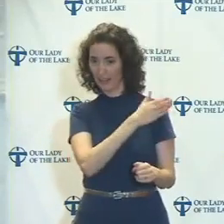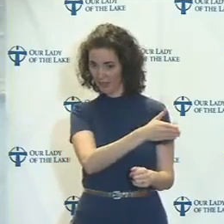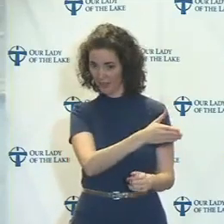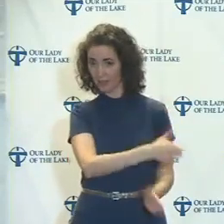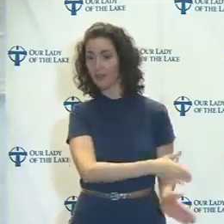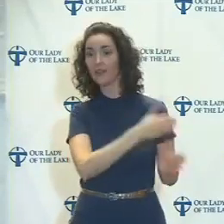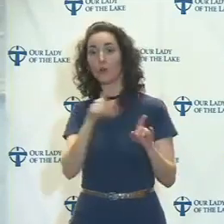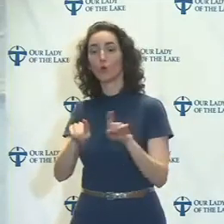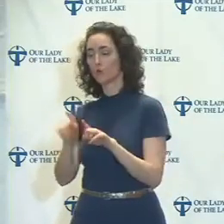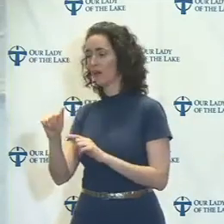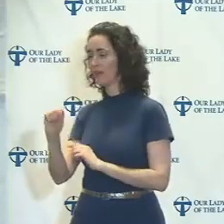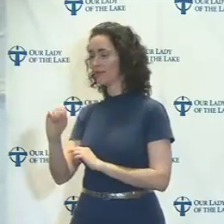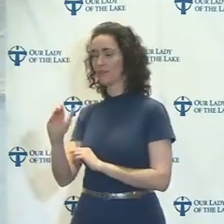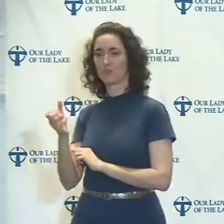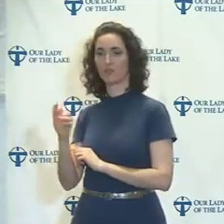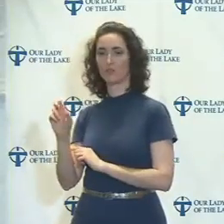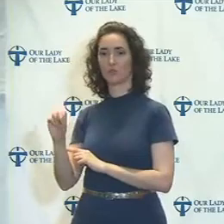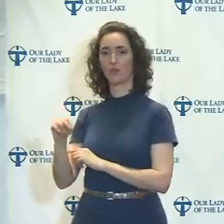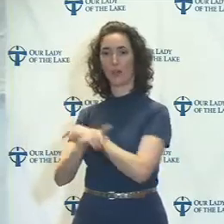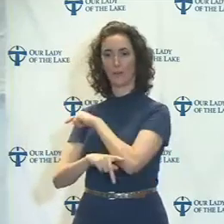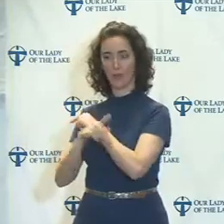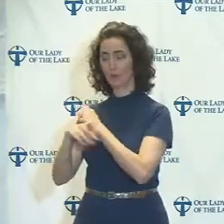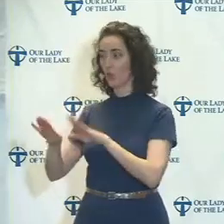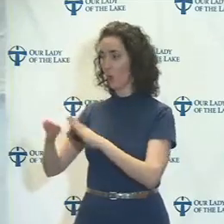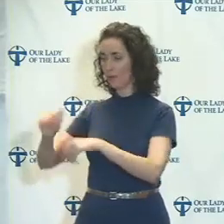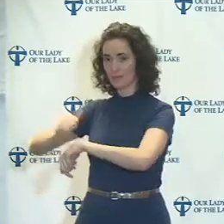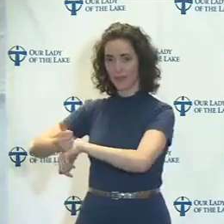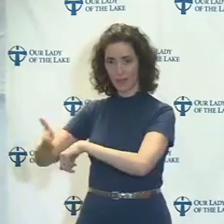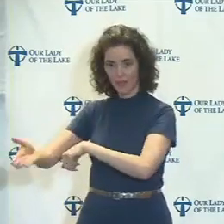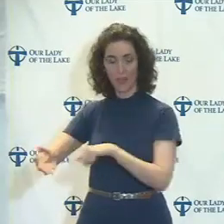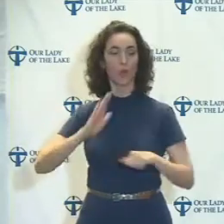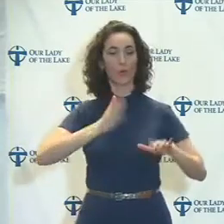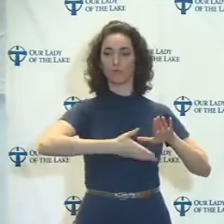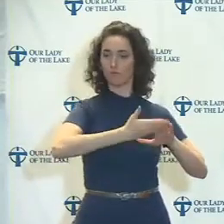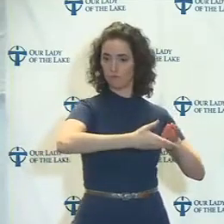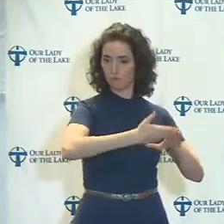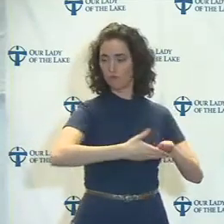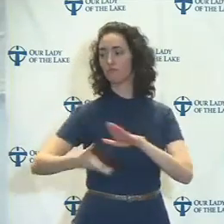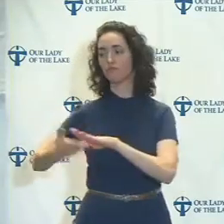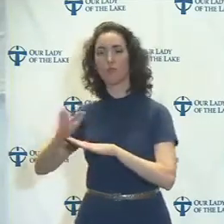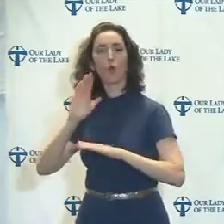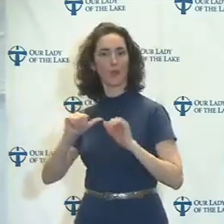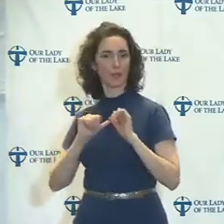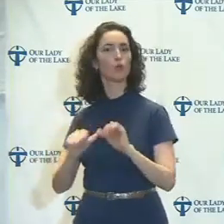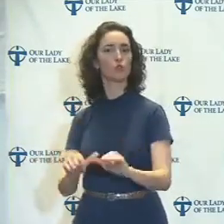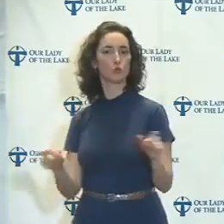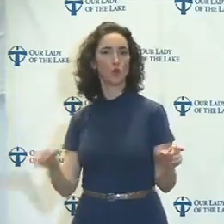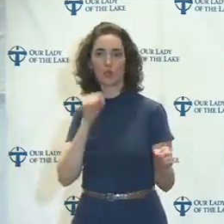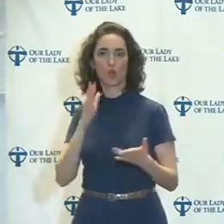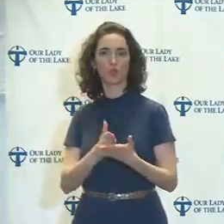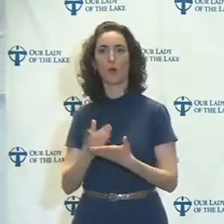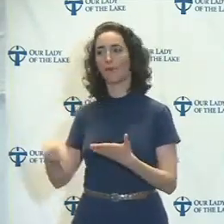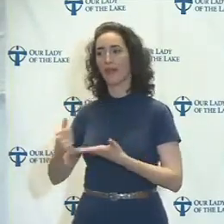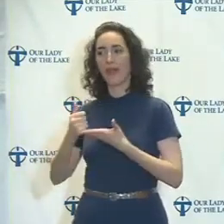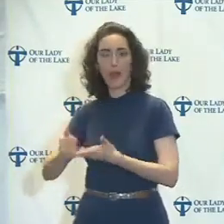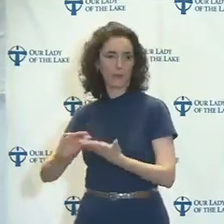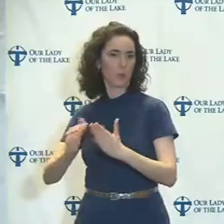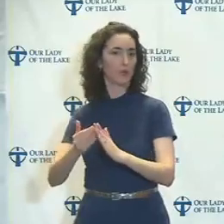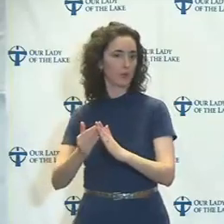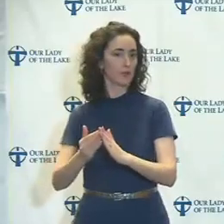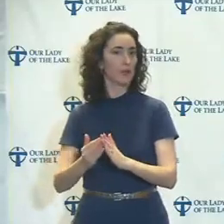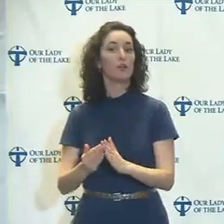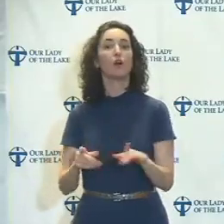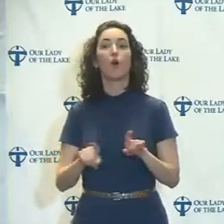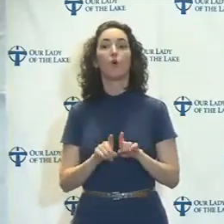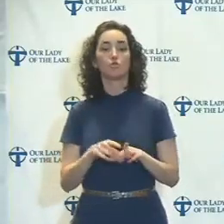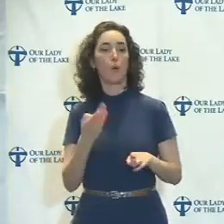site in Ascension Parish. We continue to have those, and we will continue to keep those sites open because they're important communities for us, and I think for the